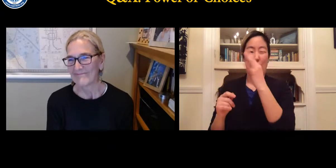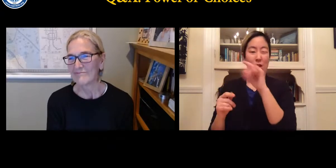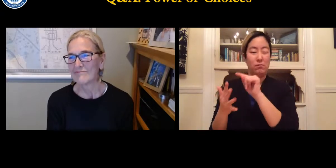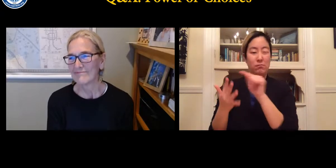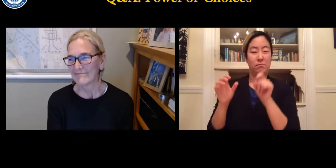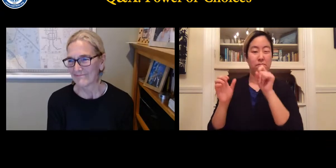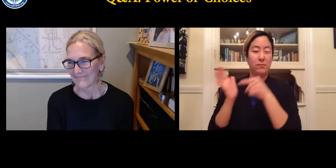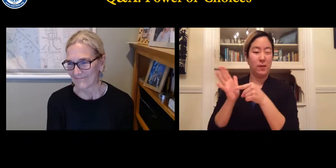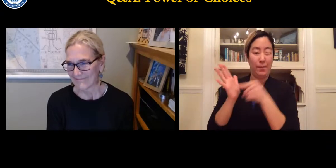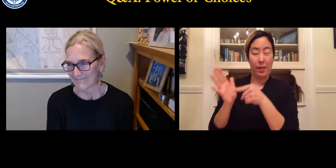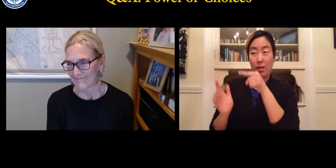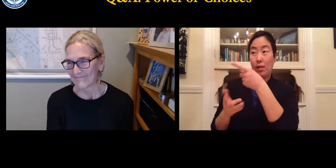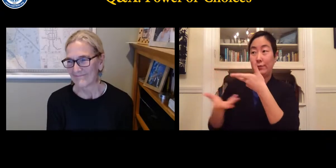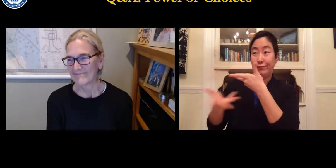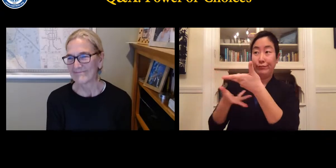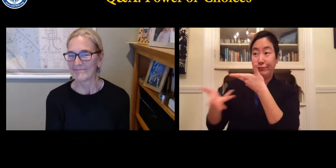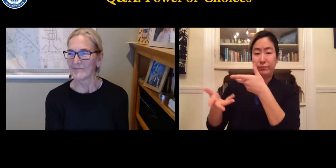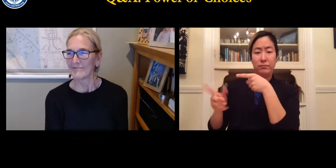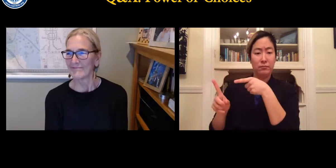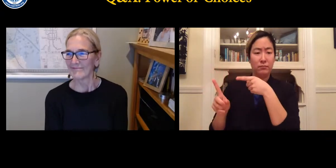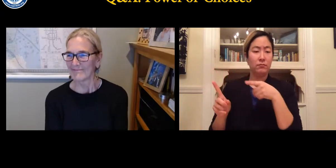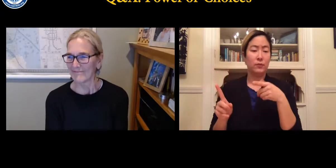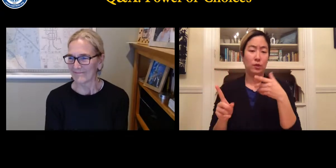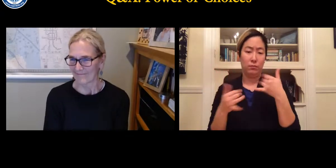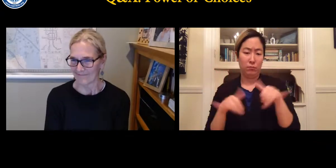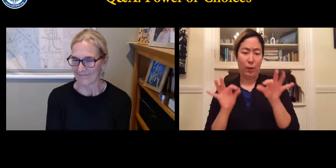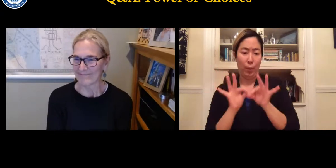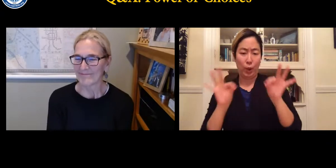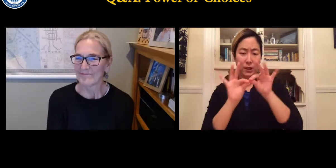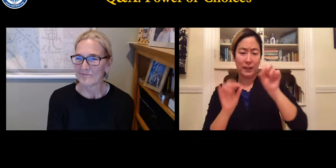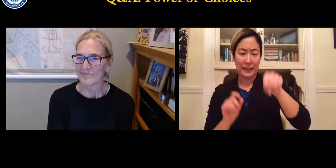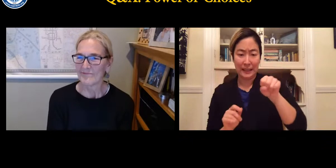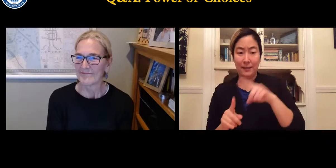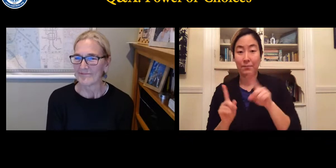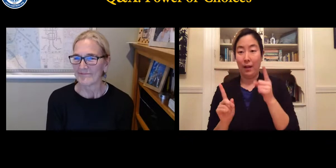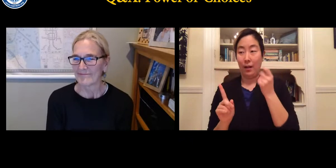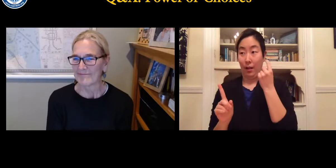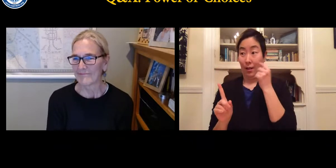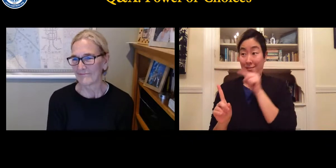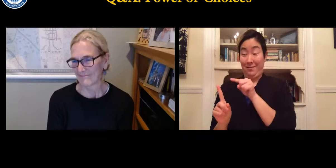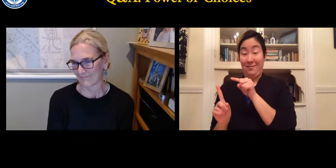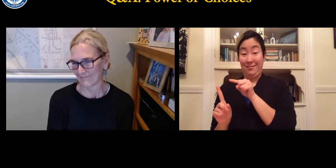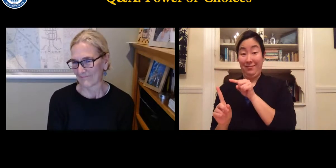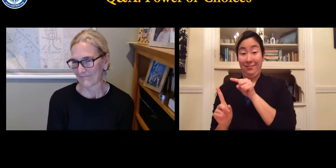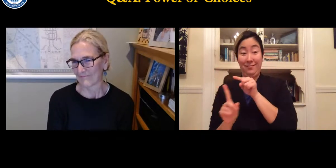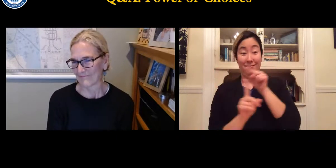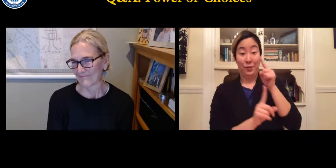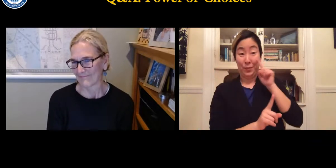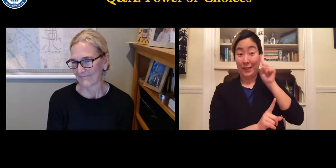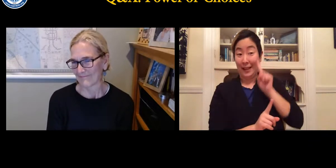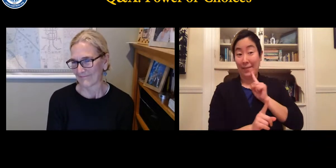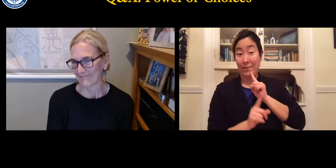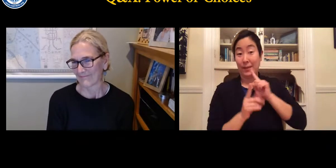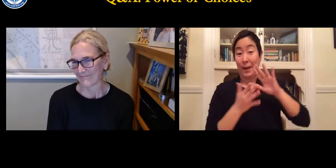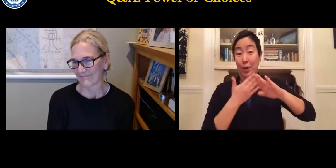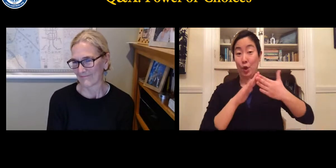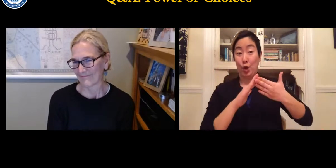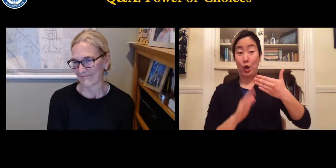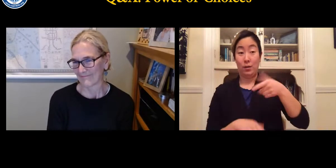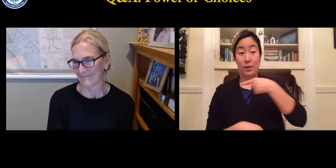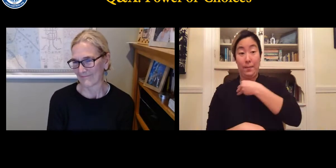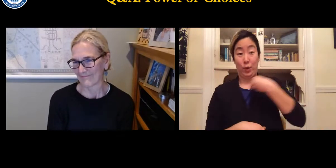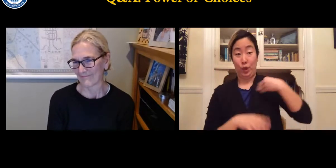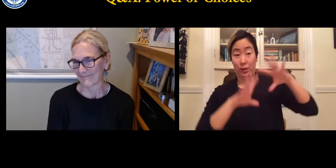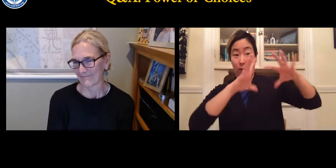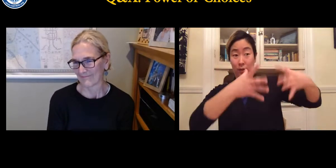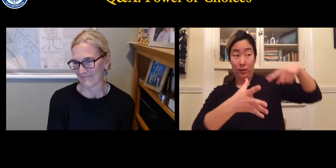CBT approaches, which are cognitive behavioral therapy. That's a typical approach. That is important. I